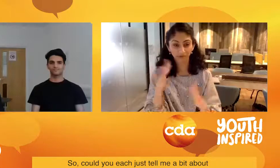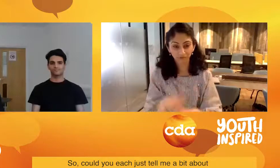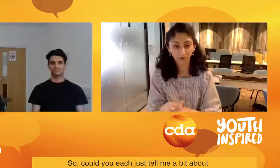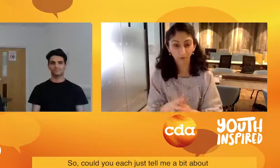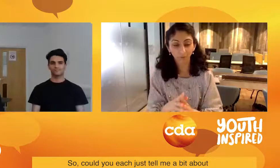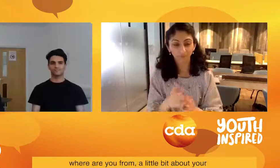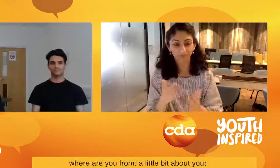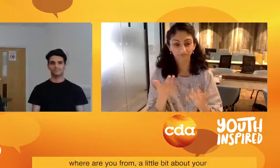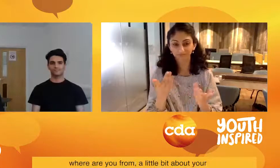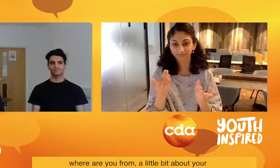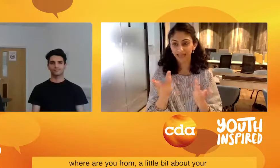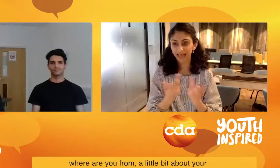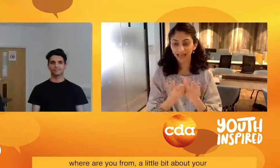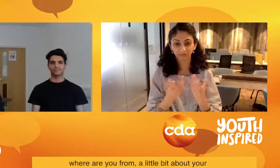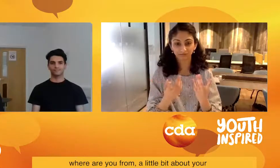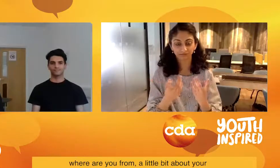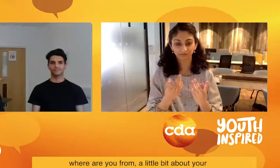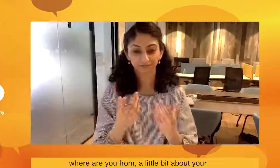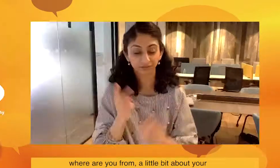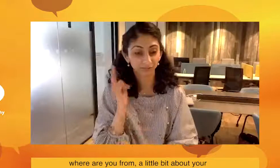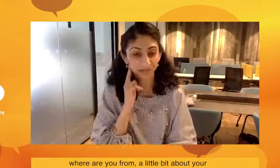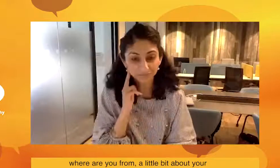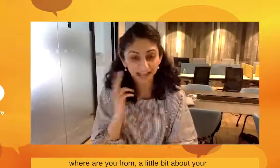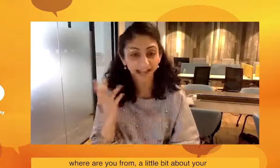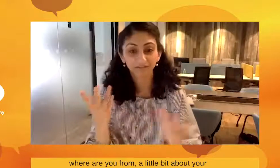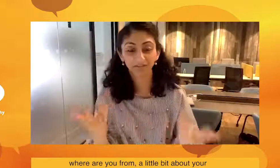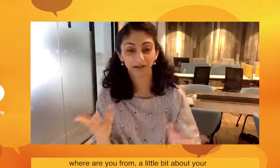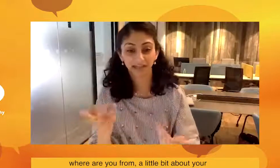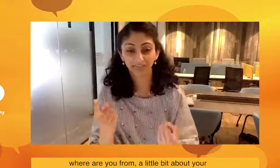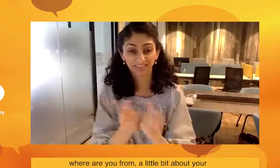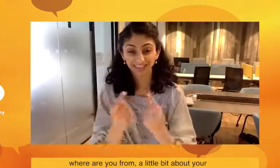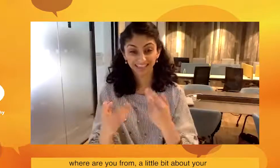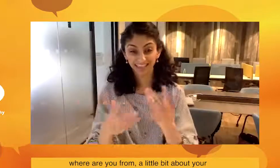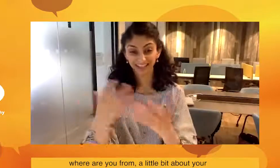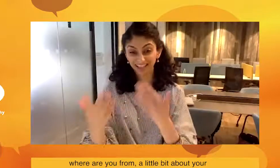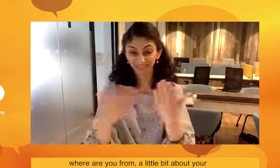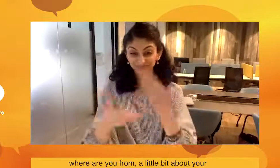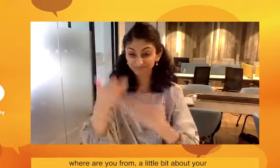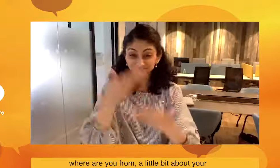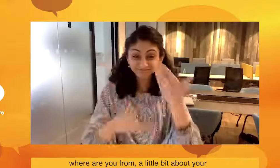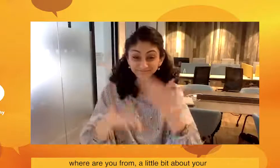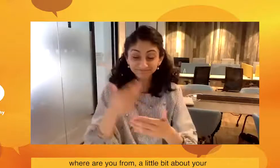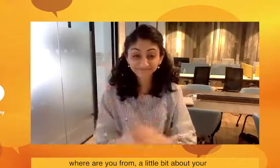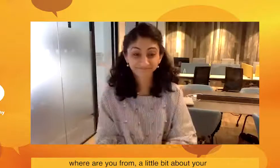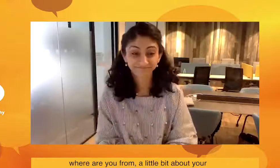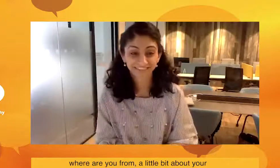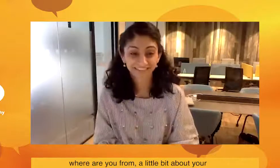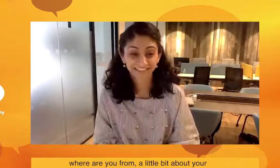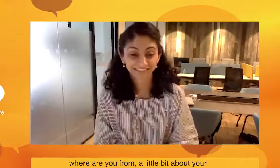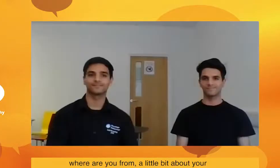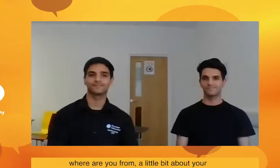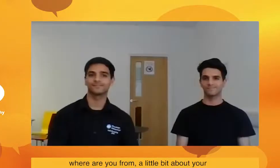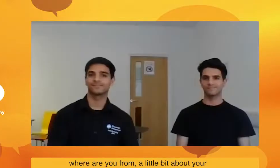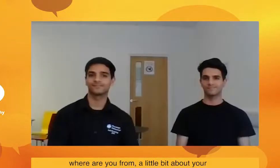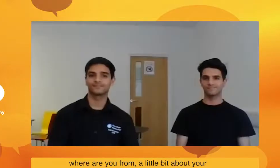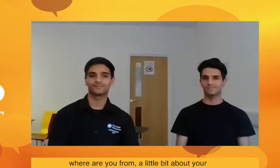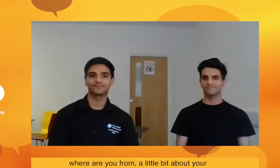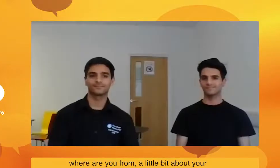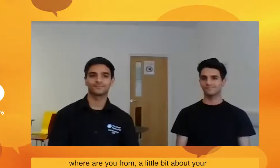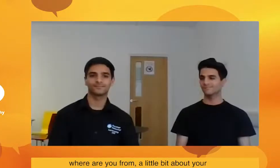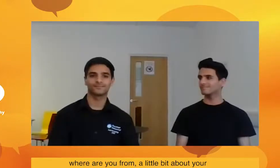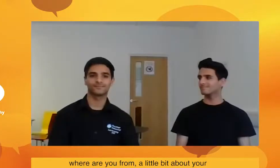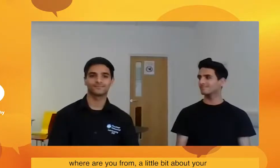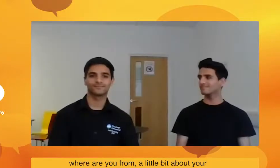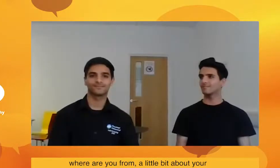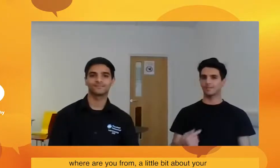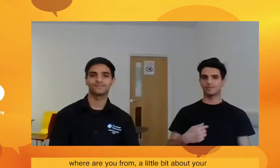bit about yourself? Where are you from? A little bit about your deafness? Anything you like, really.